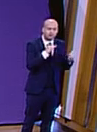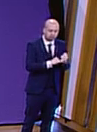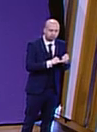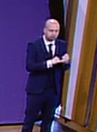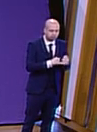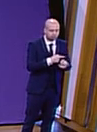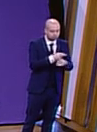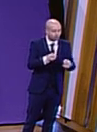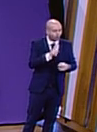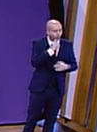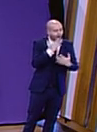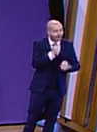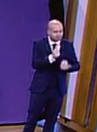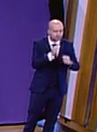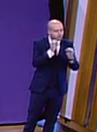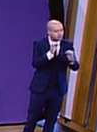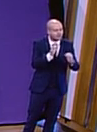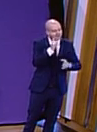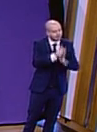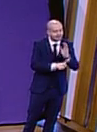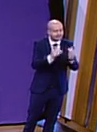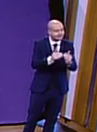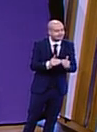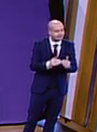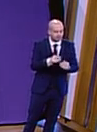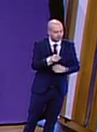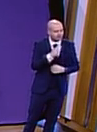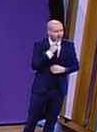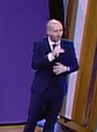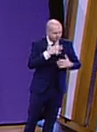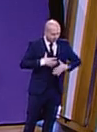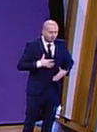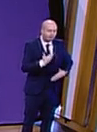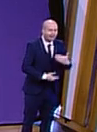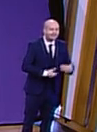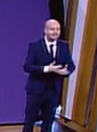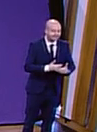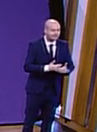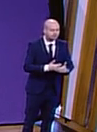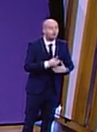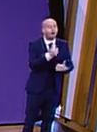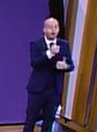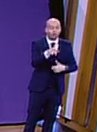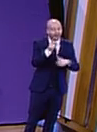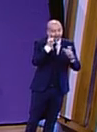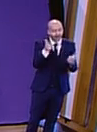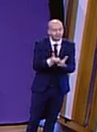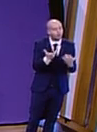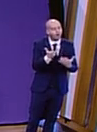ME who couldn't access and was asked to go to a tutorial five stories up. It wasn't possible for them. So there are